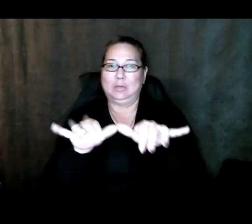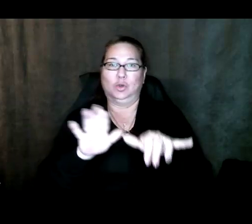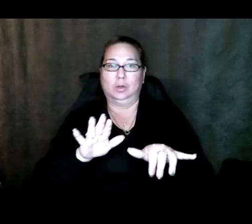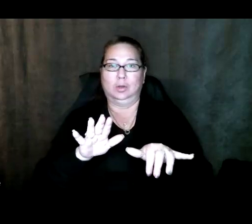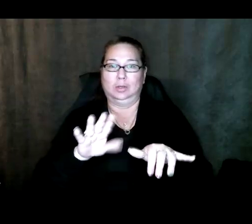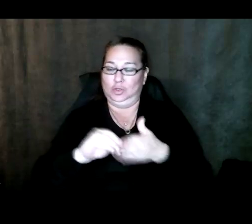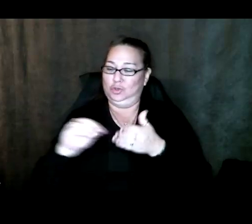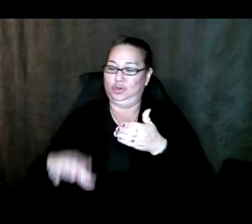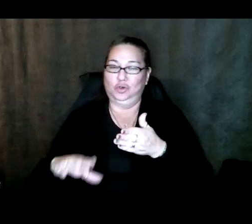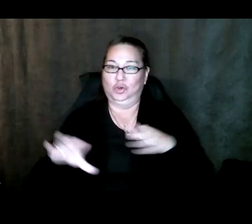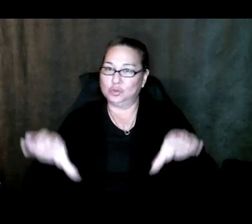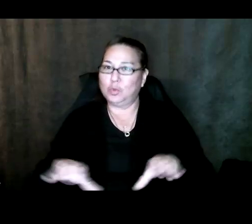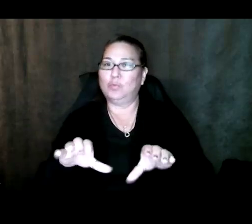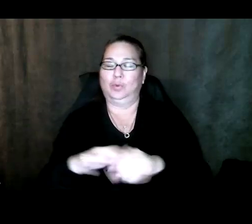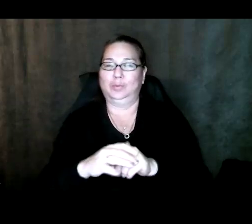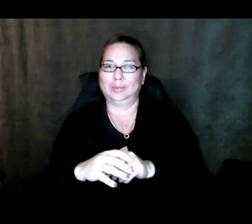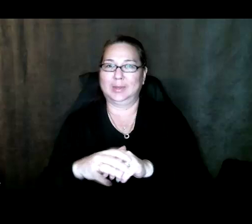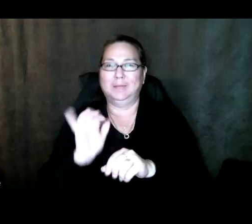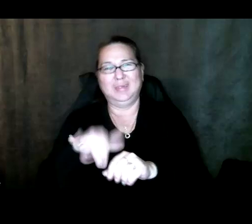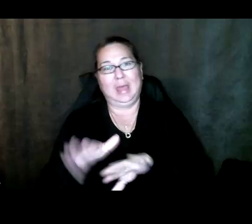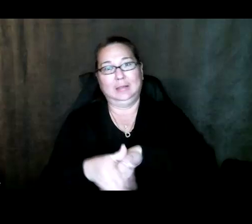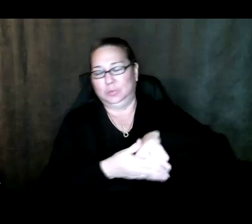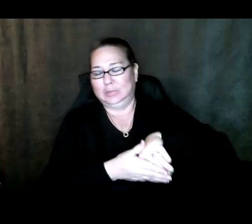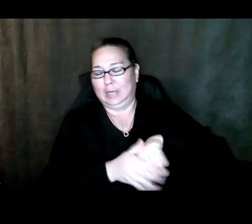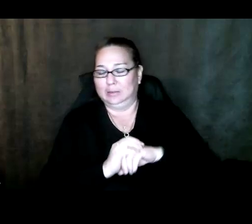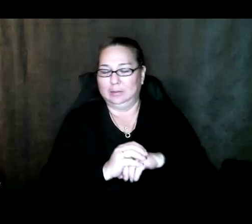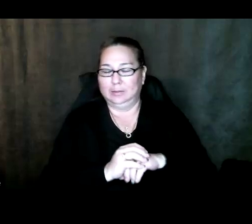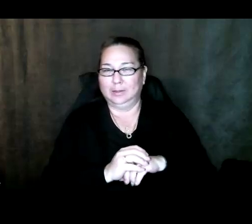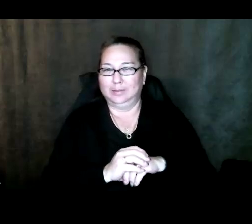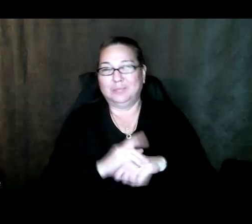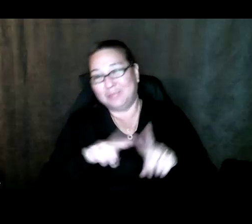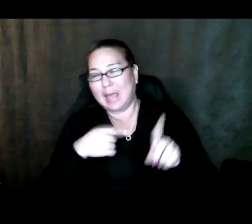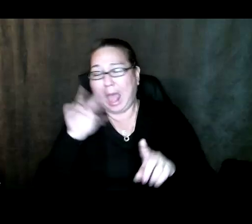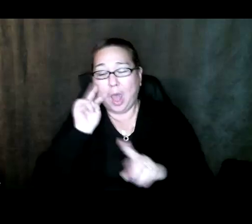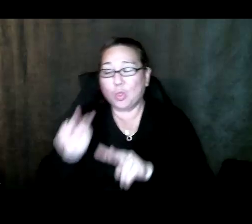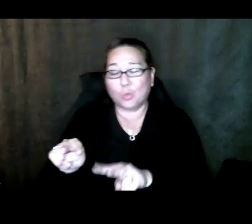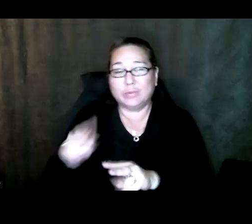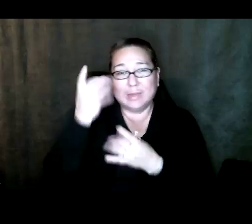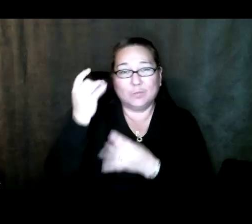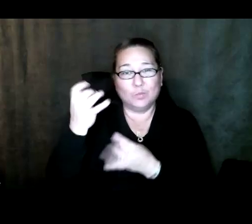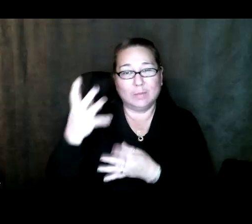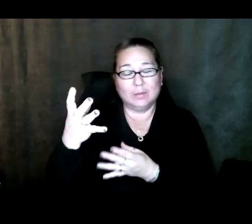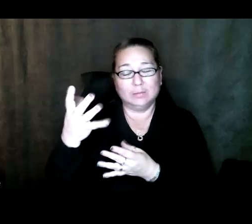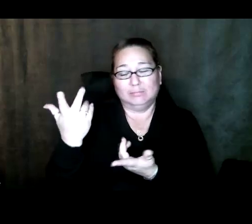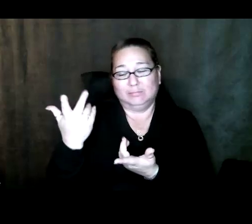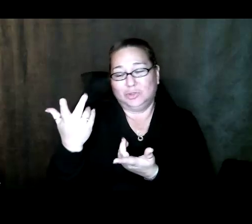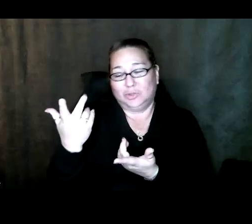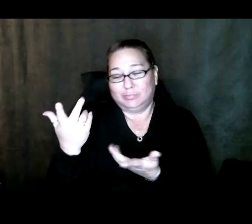But that's, you know, that's aside from, because I look at the information, I'm very much,